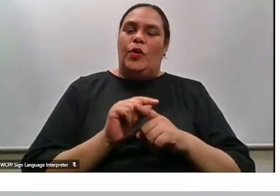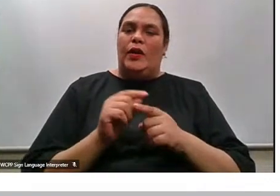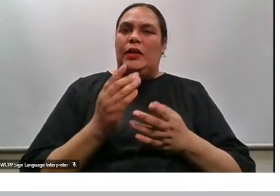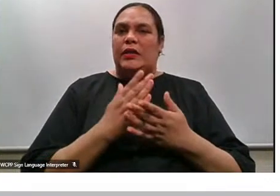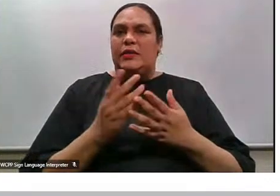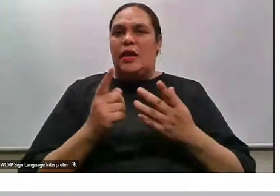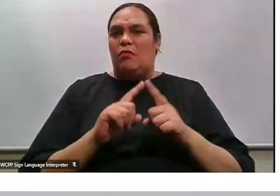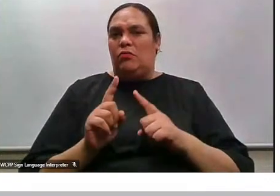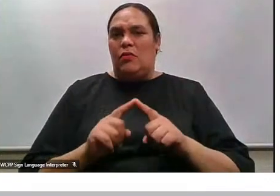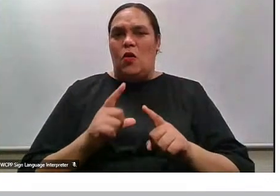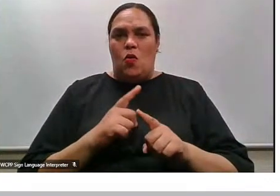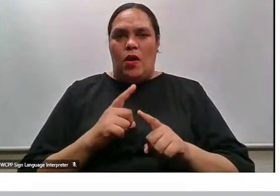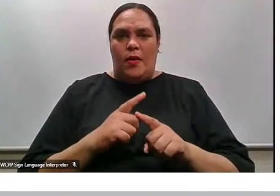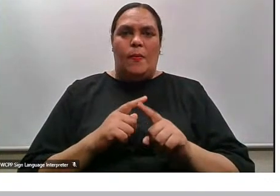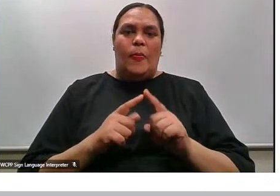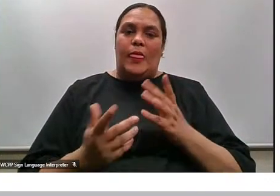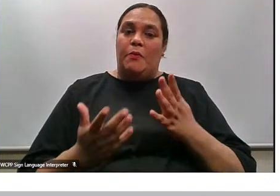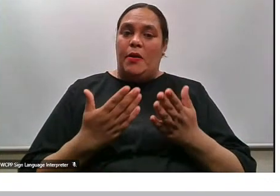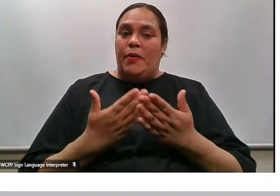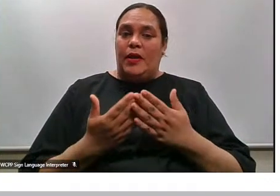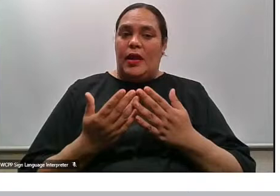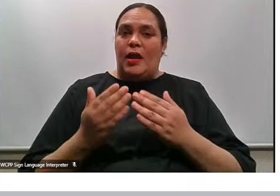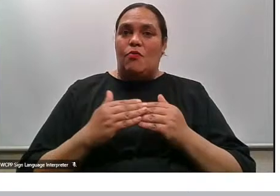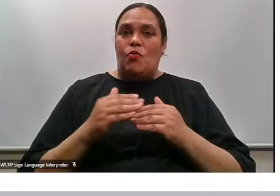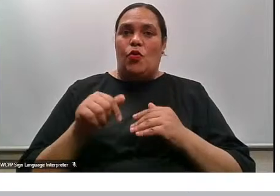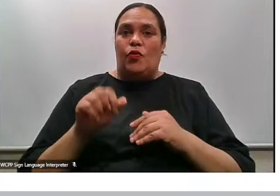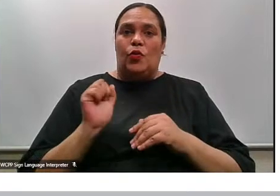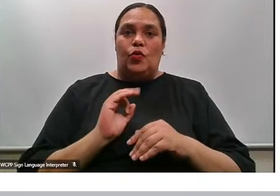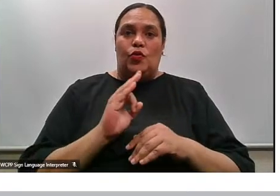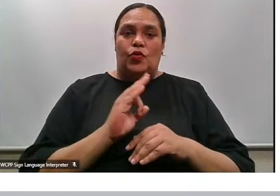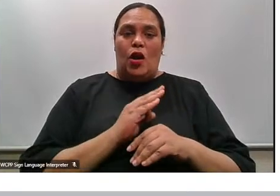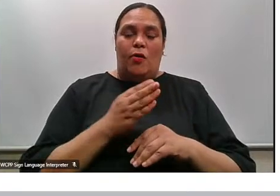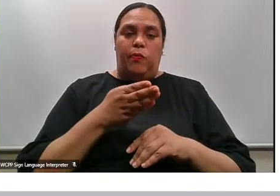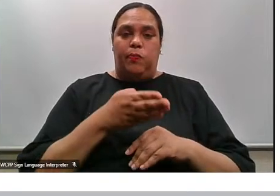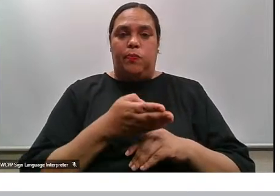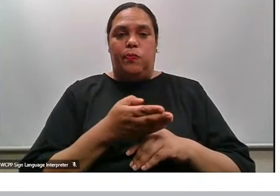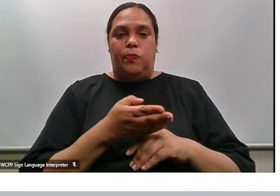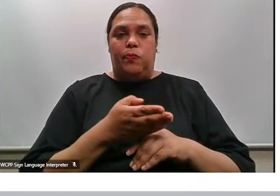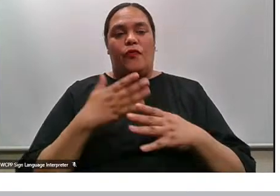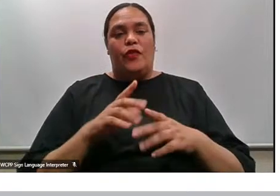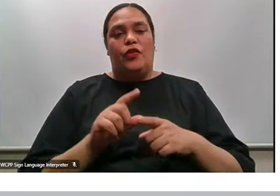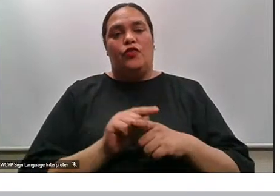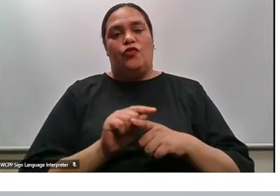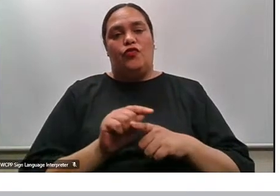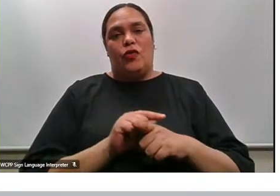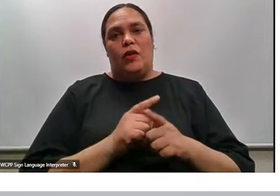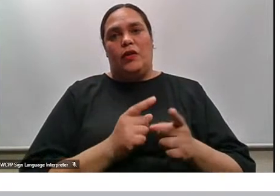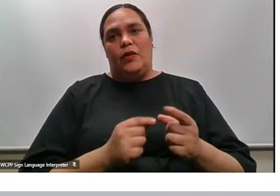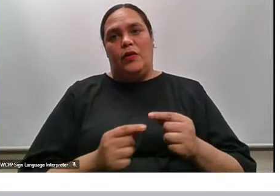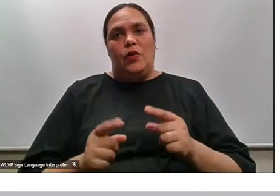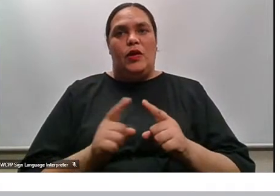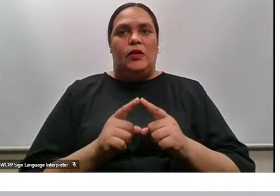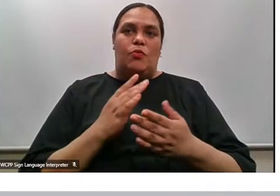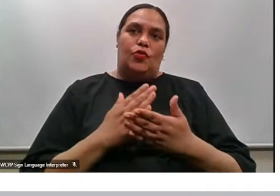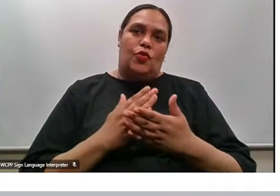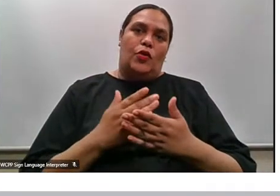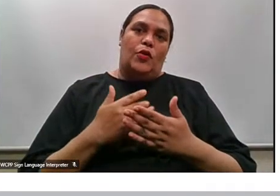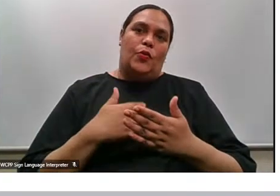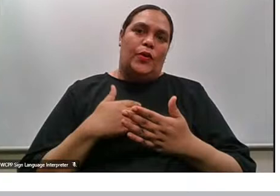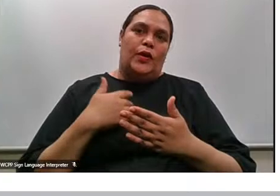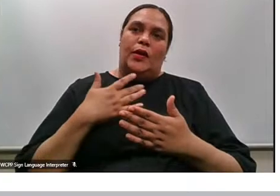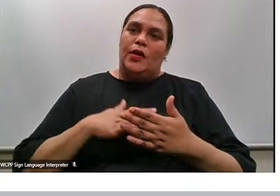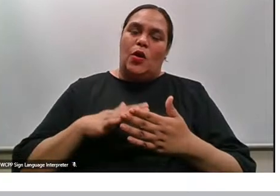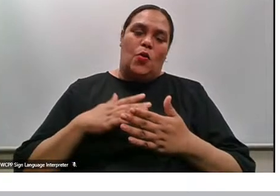be that, you know, the majority of the staff, existing staff, have already undergone training. And surely we also don't want people to